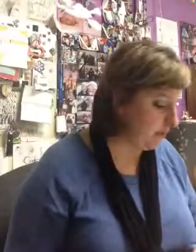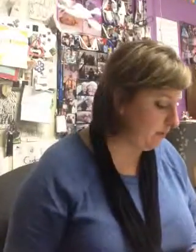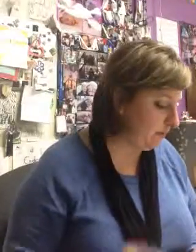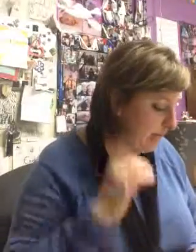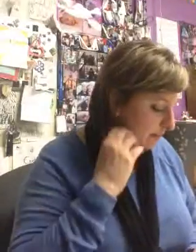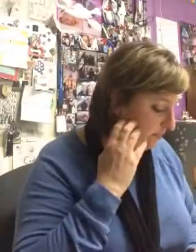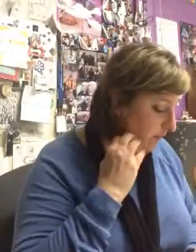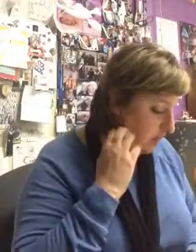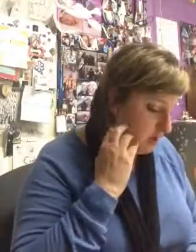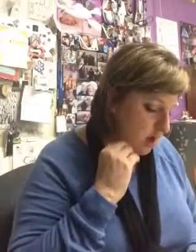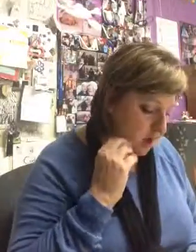we will say,